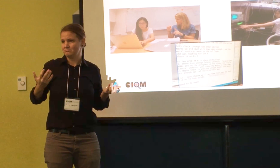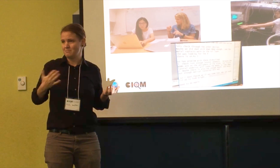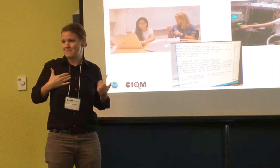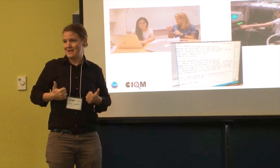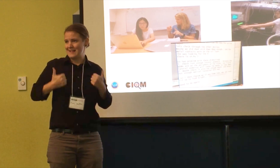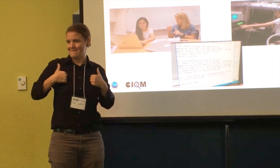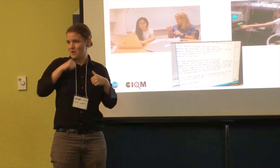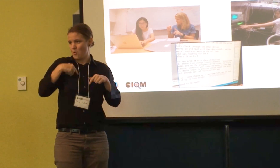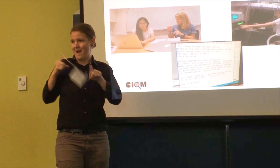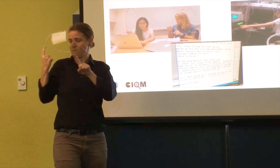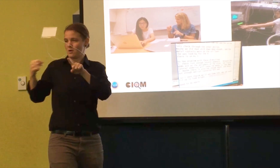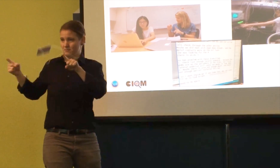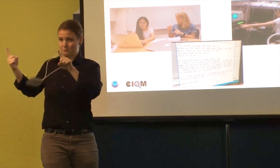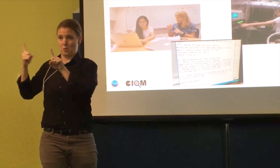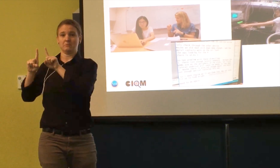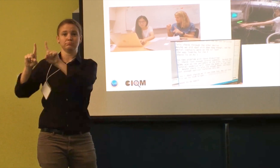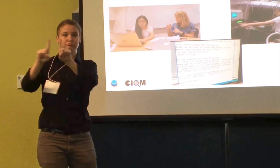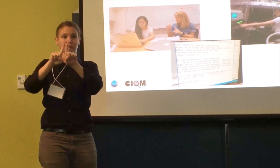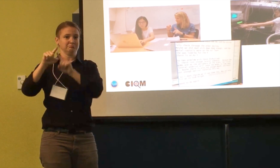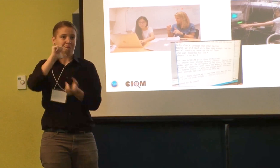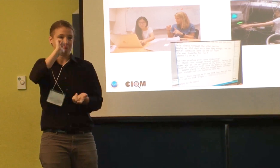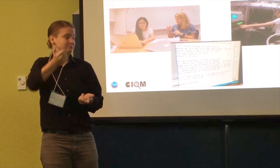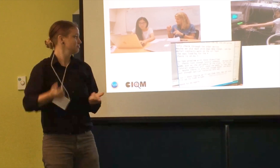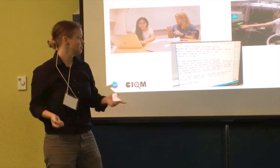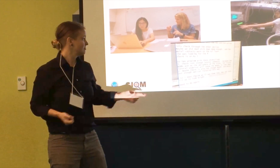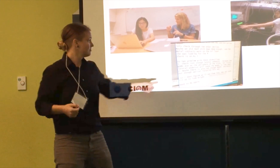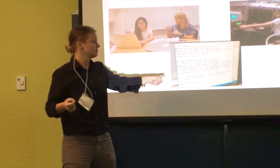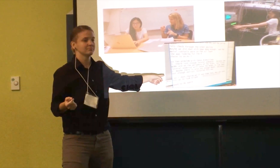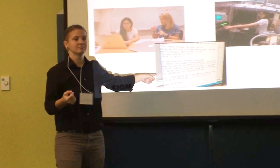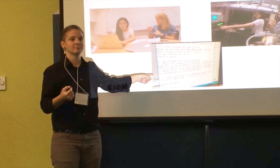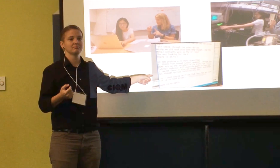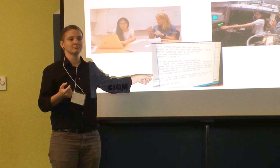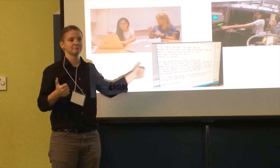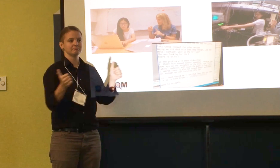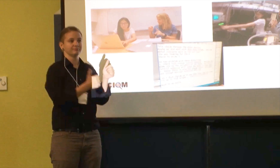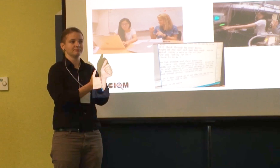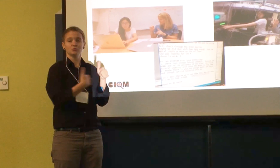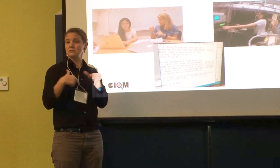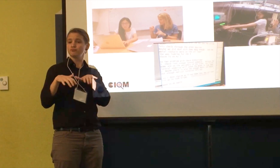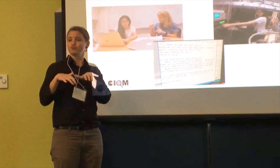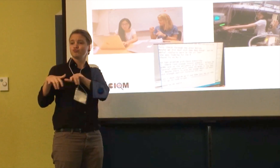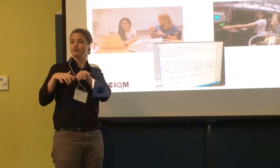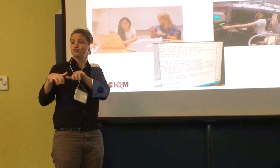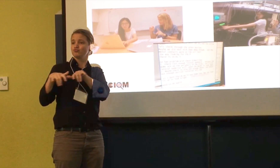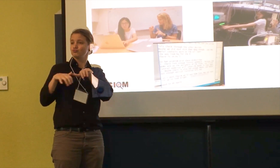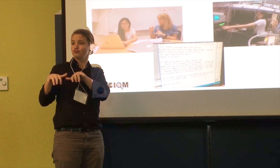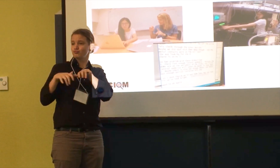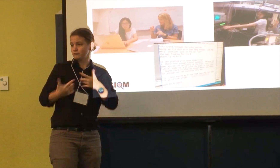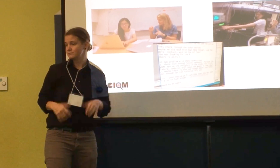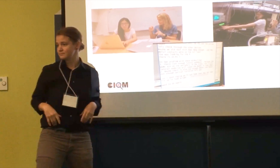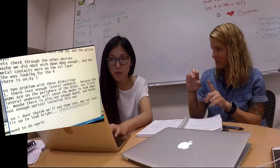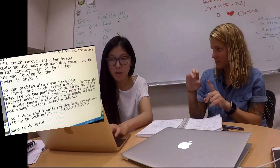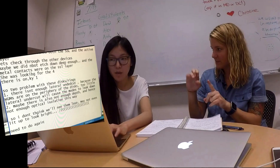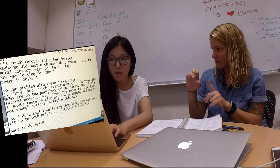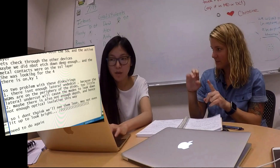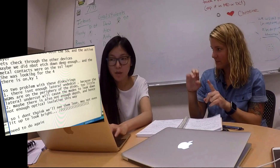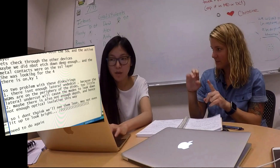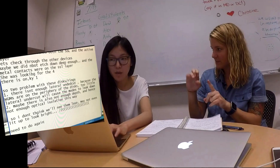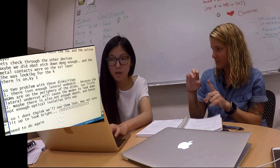pocket. They don't come to the grocery store with me. So I have to be prepared to communicate with colleagues and others in many ways,